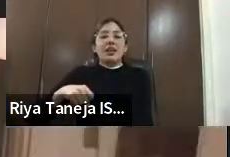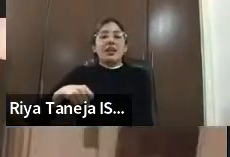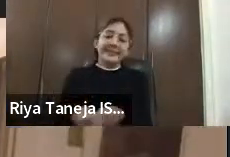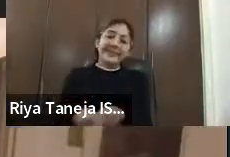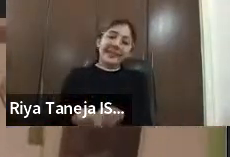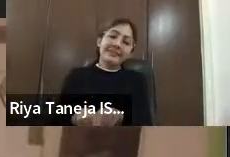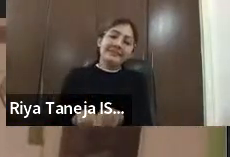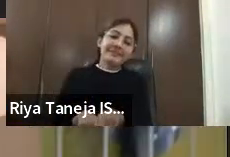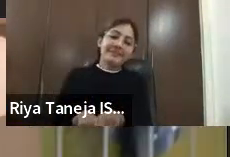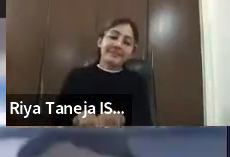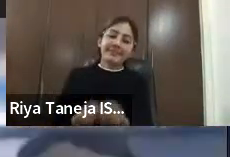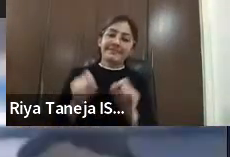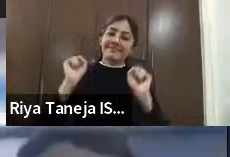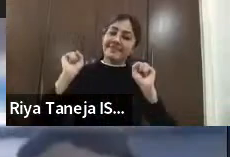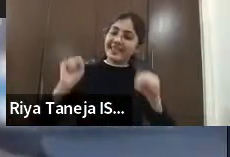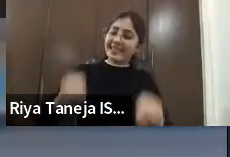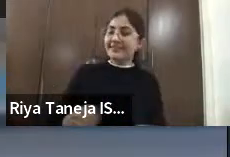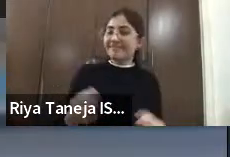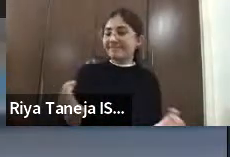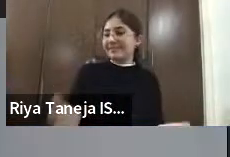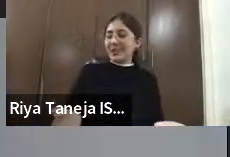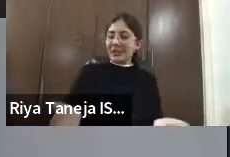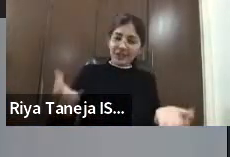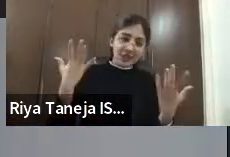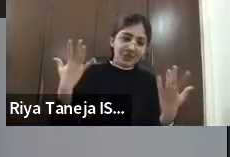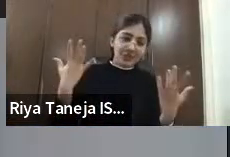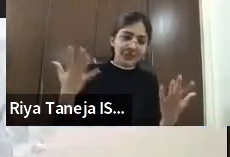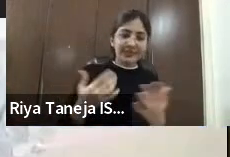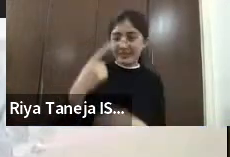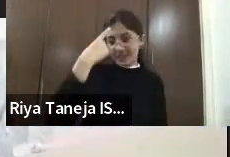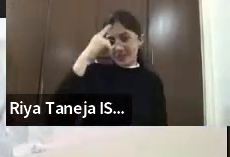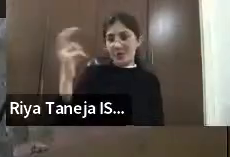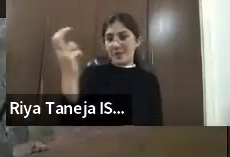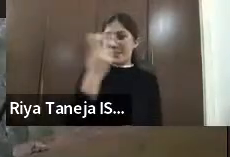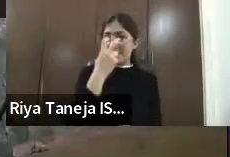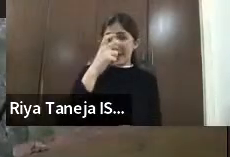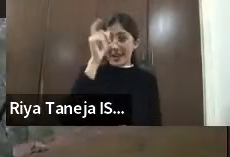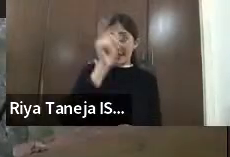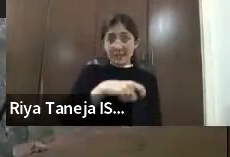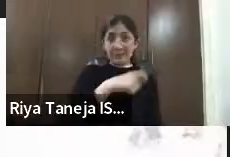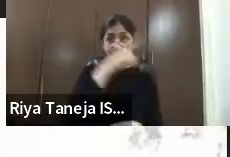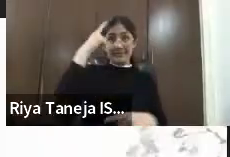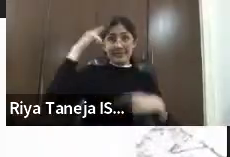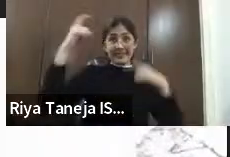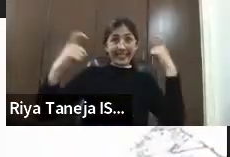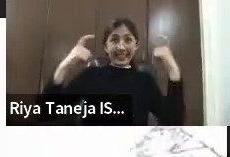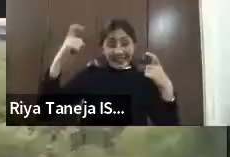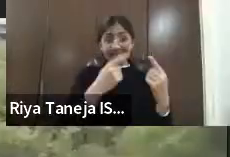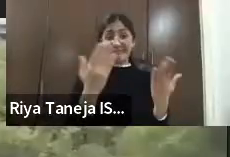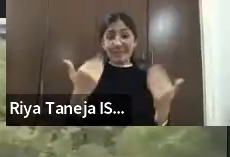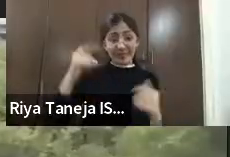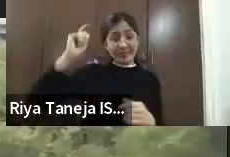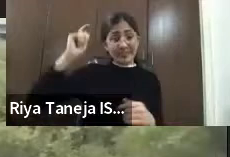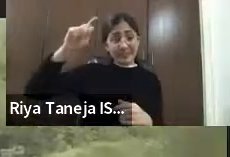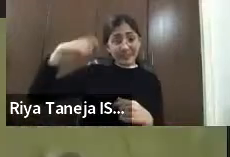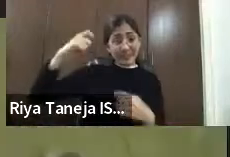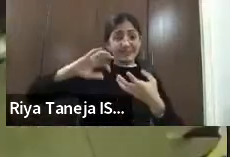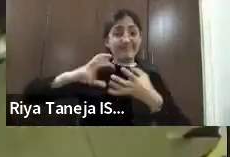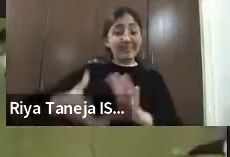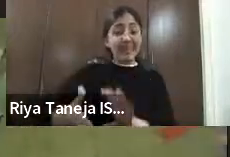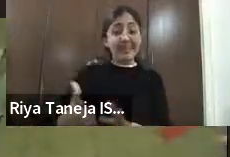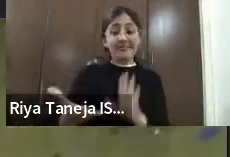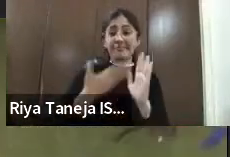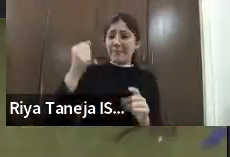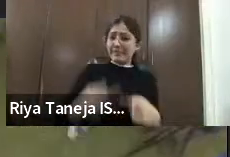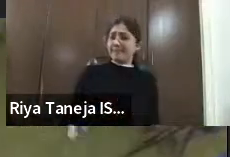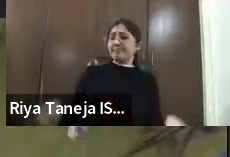is incredibly audacious that a blind guy thinks that he can make films as good as anybody